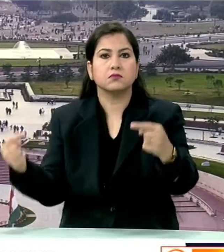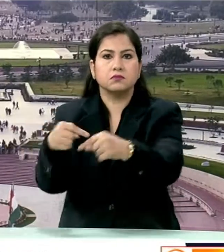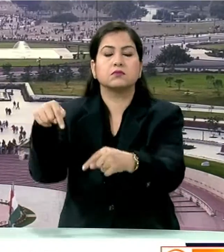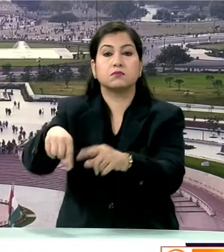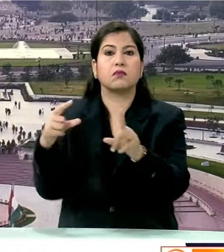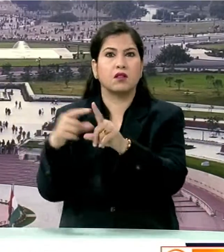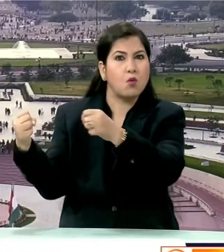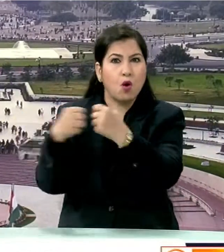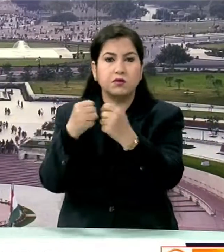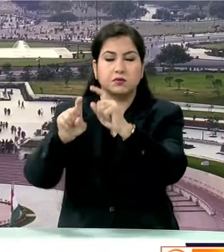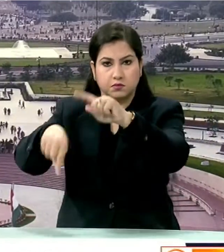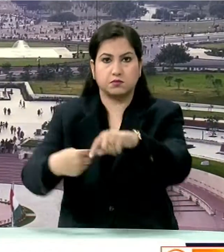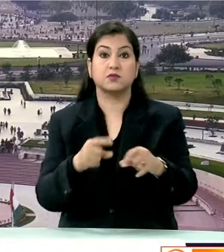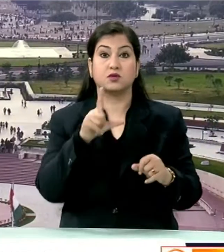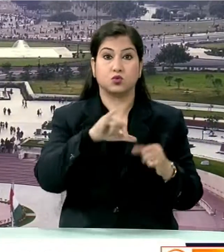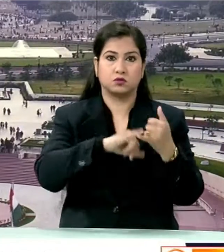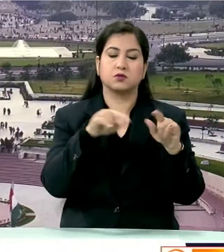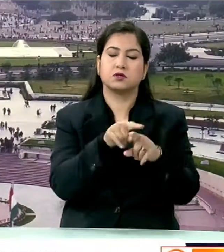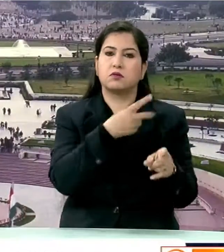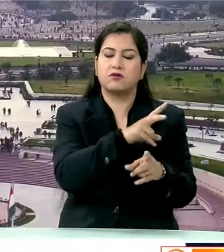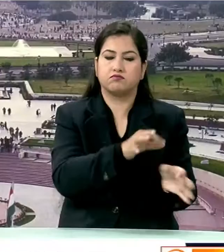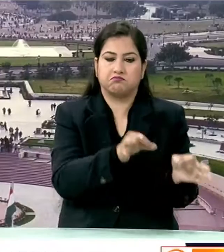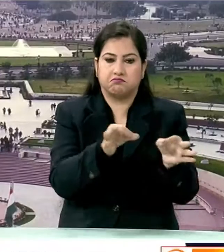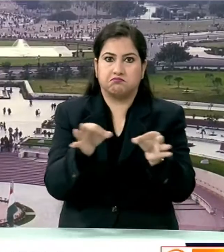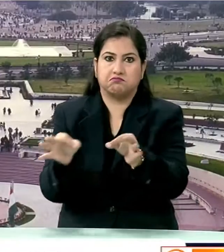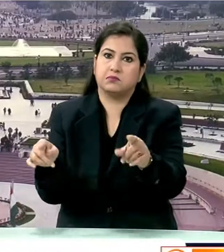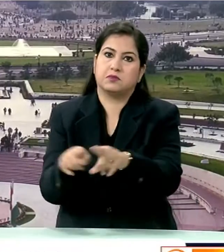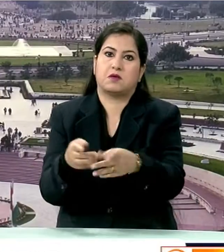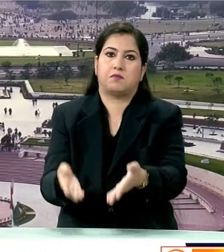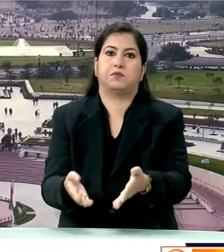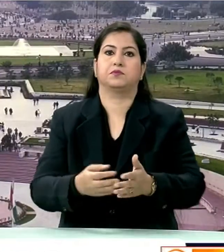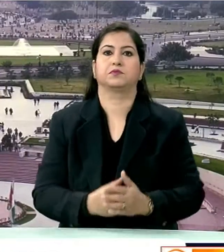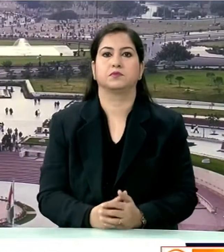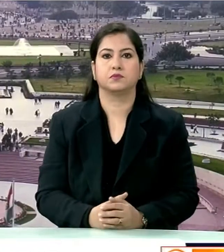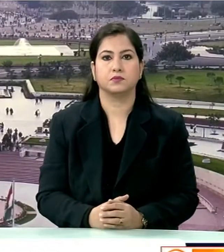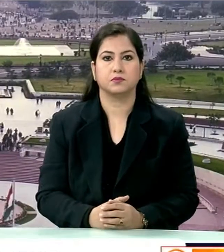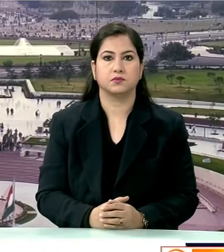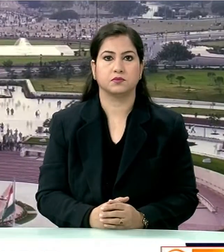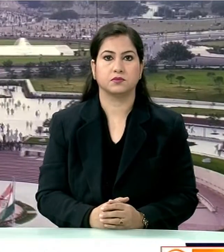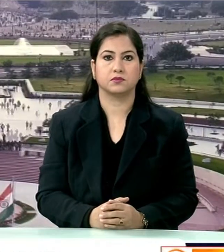Delhi violence. Lok Sabha also witnesses several adjournments.